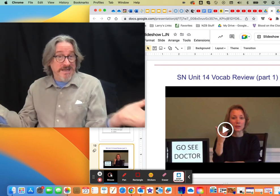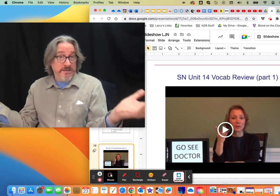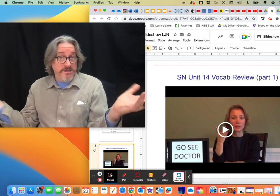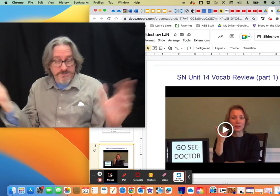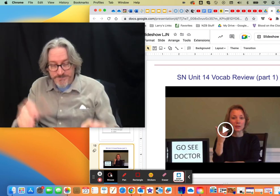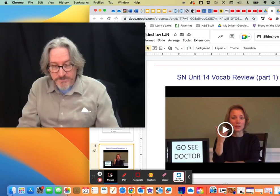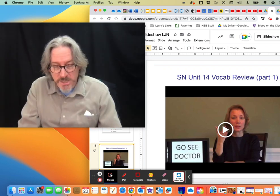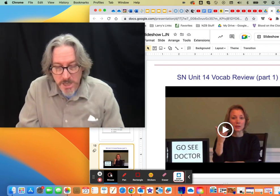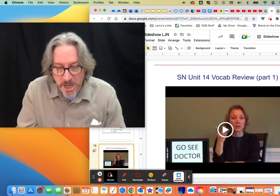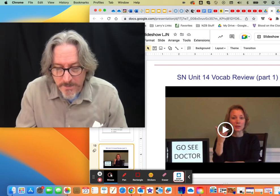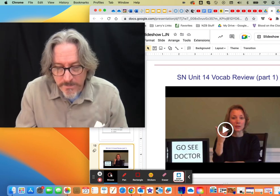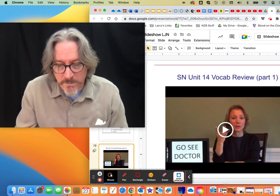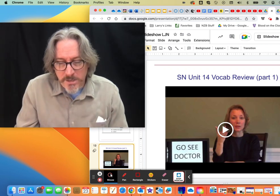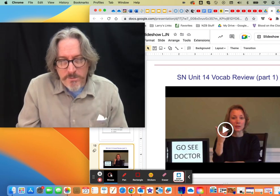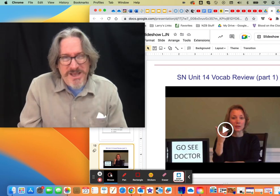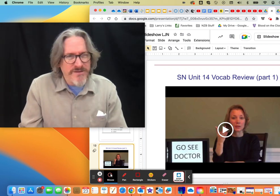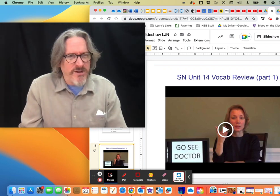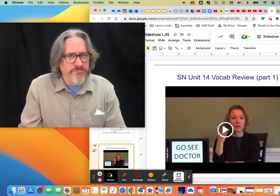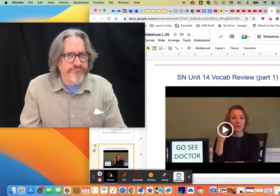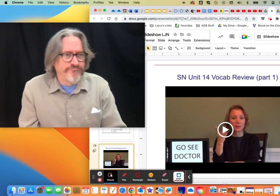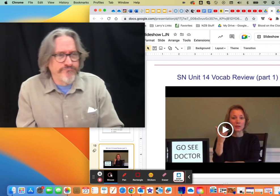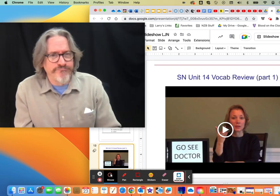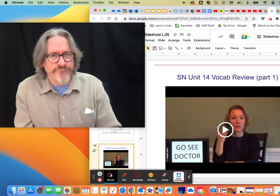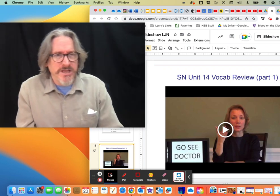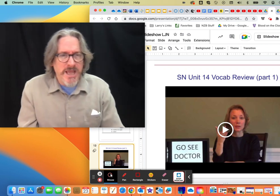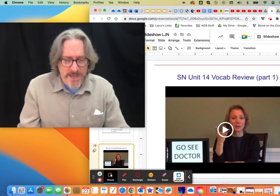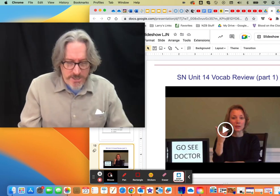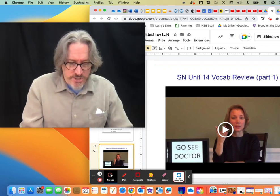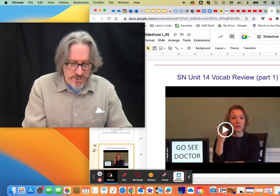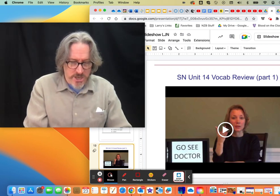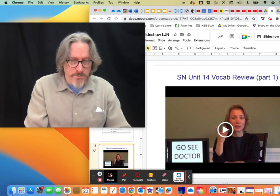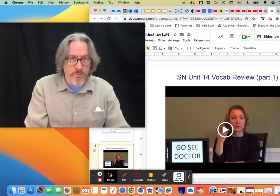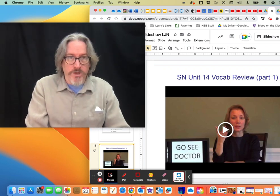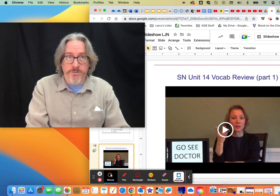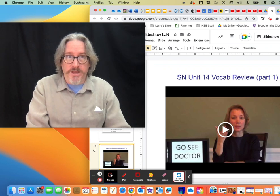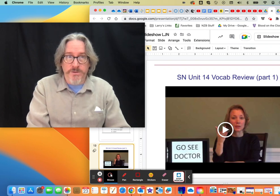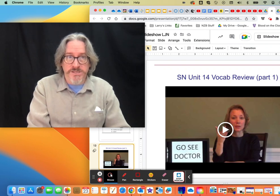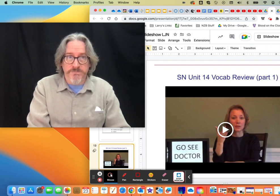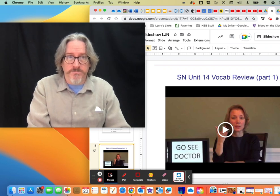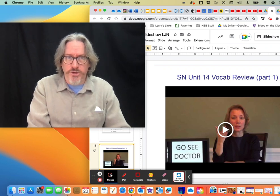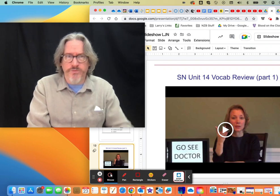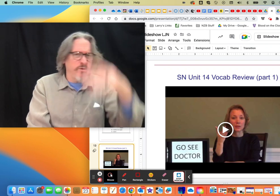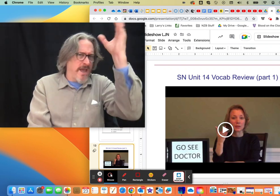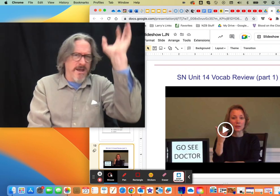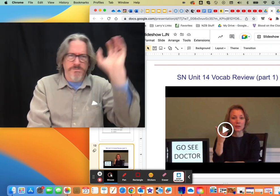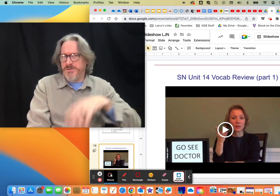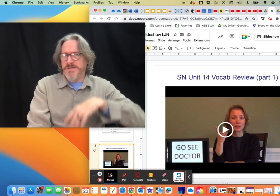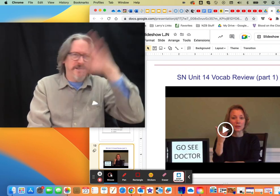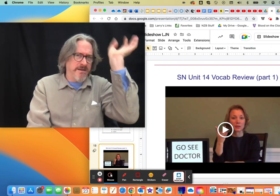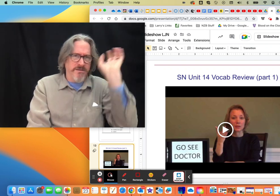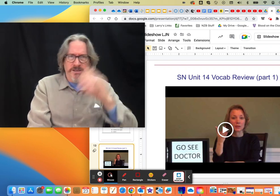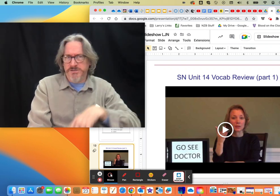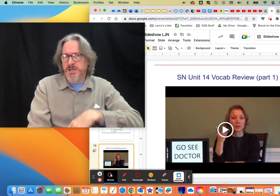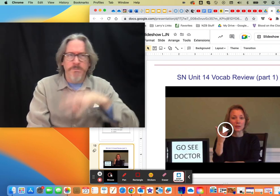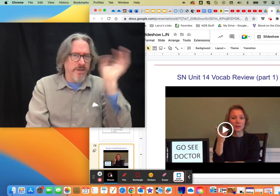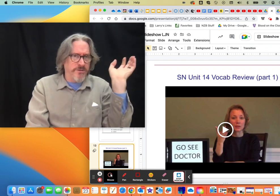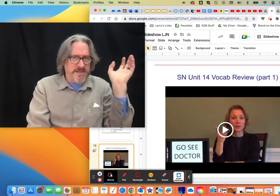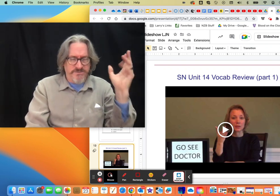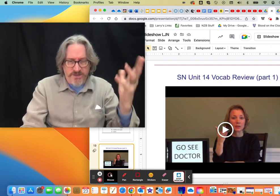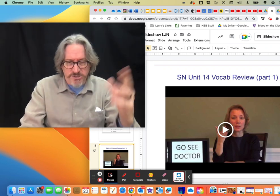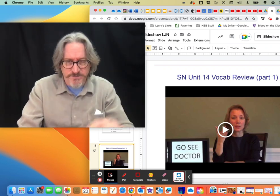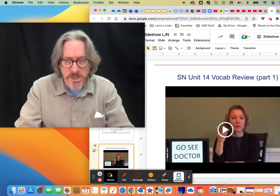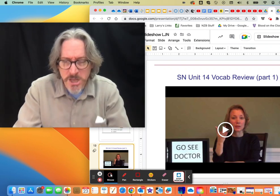more ridiculous. Be kind of fun. And we could play with some new vocabs, some insane things,